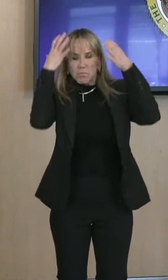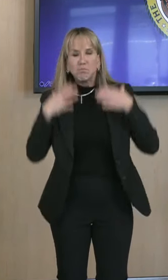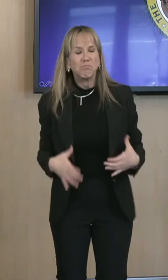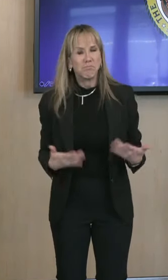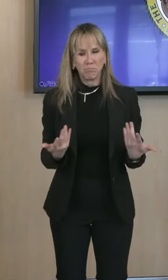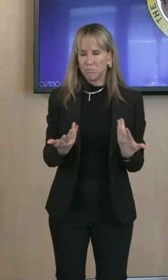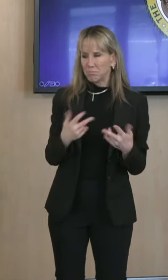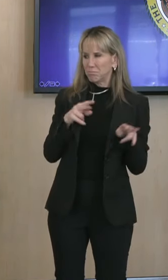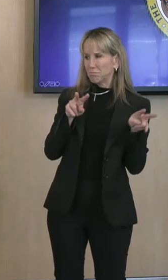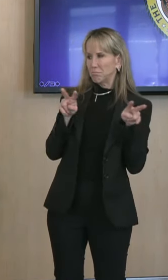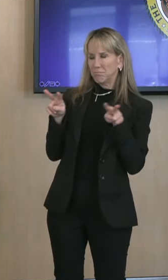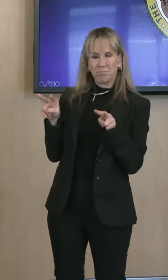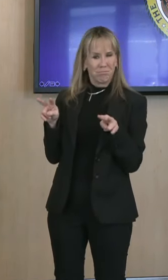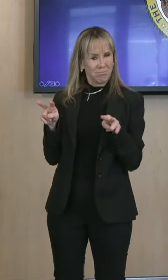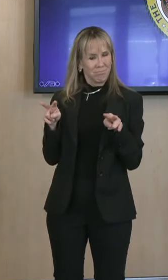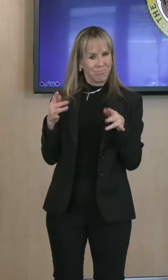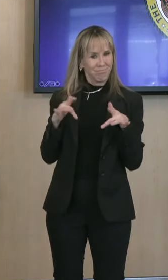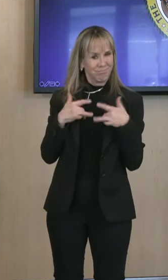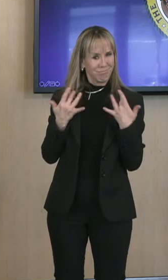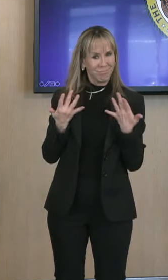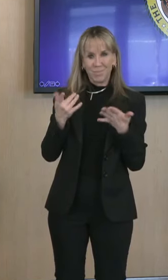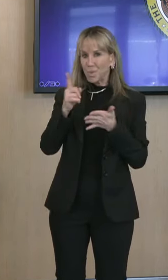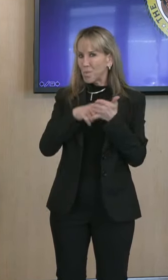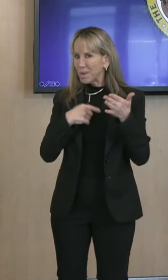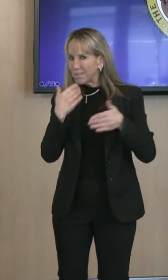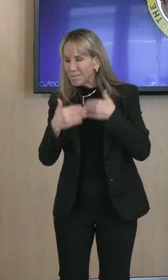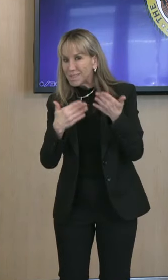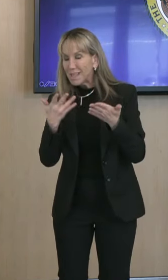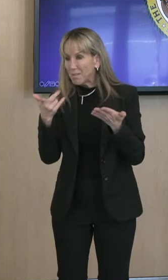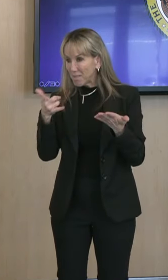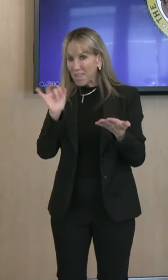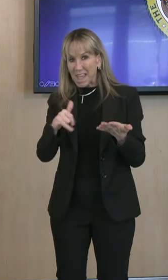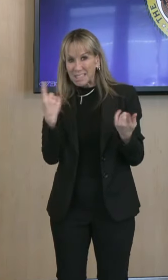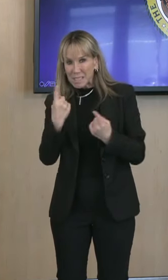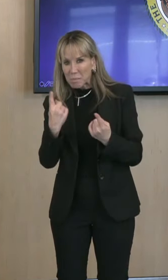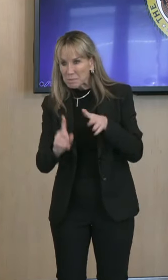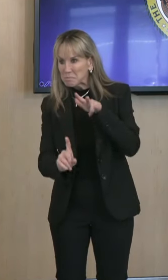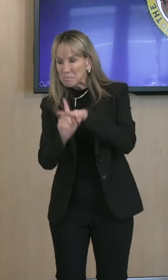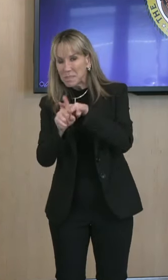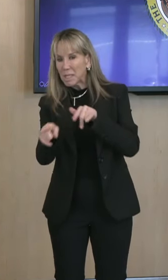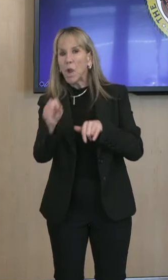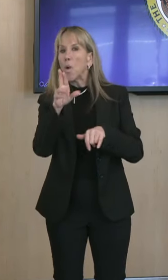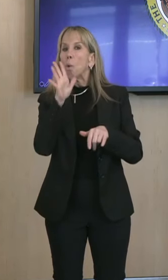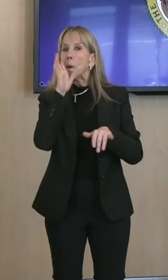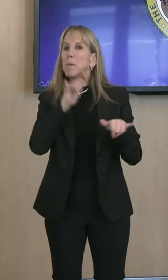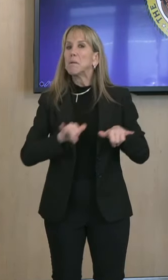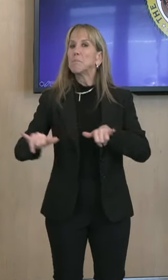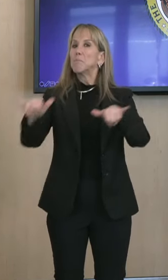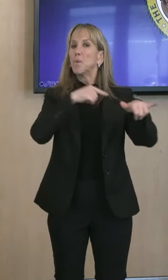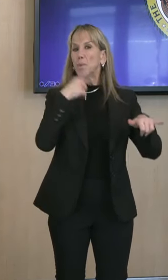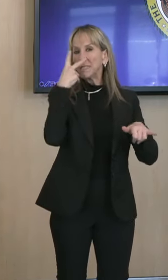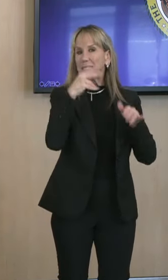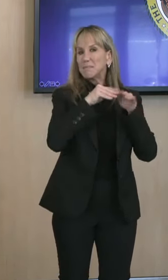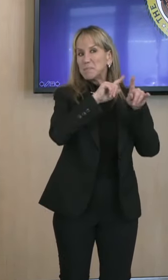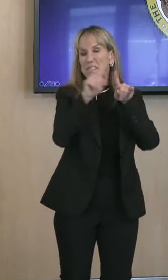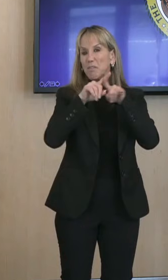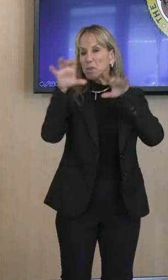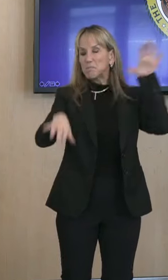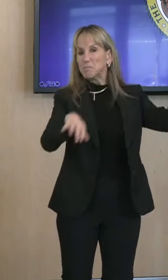or will this be the scene at every property that you're using? Okay, Supervisor Fletcher.